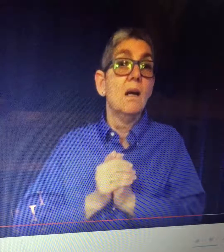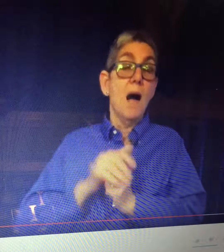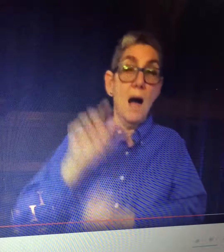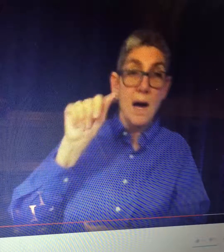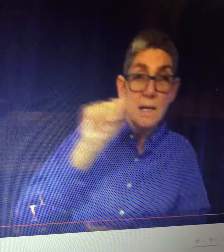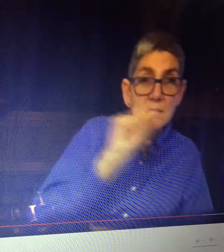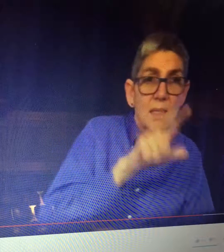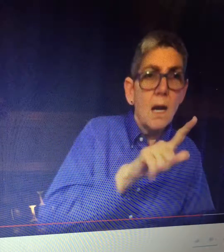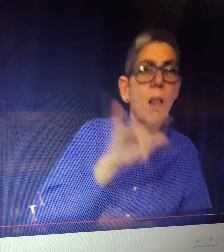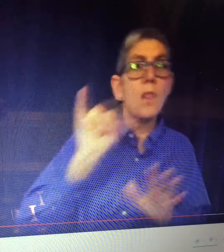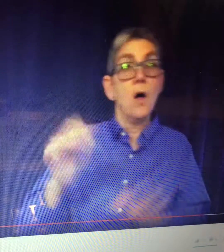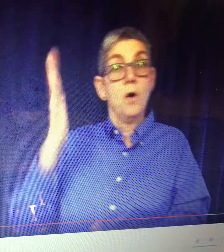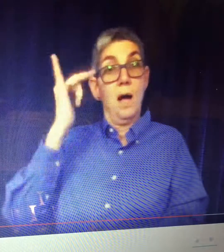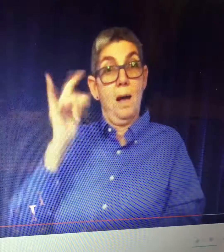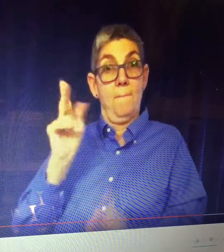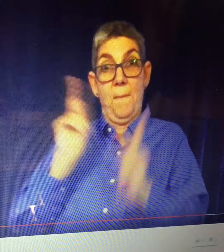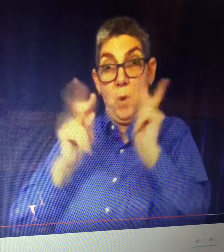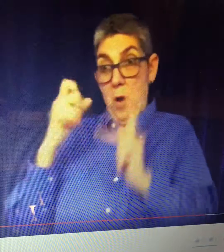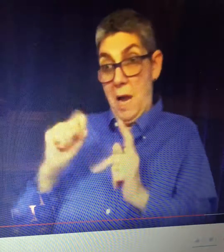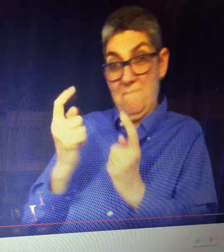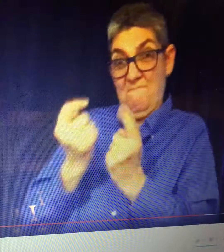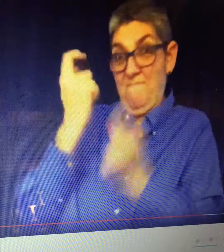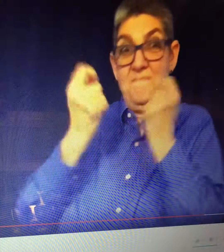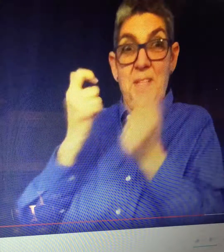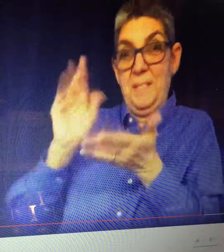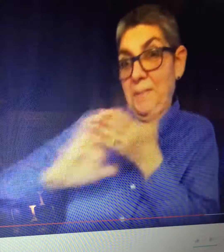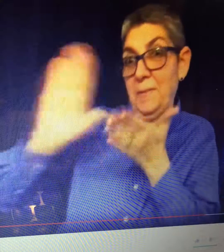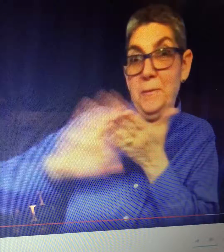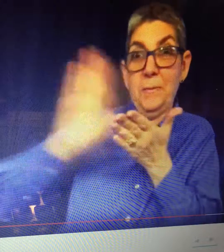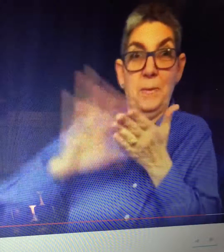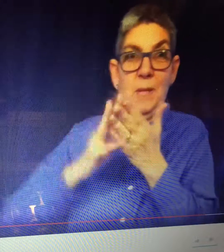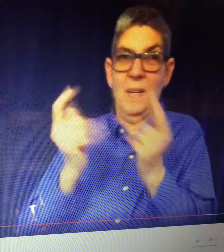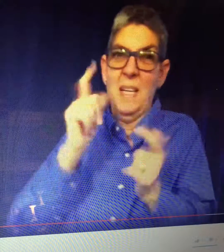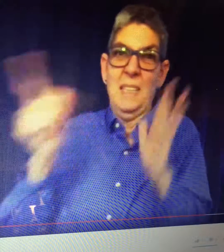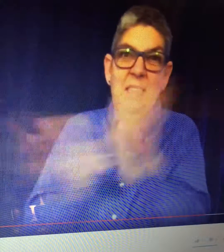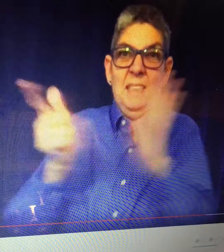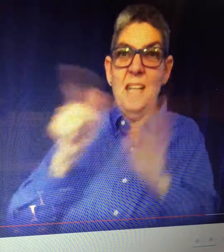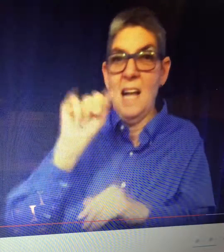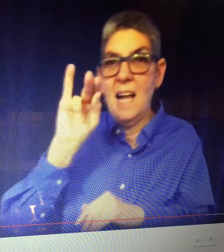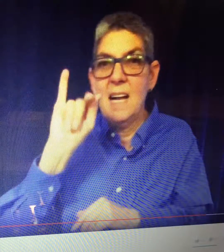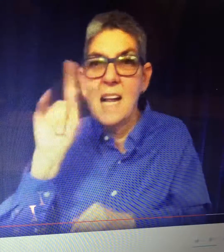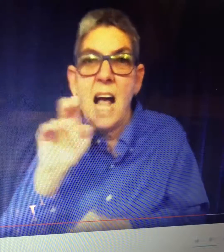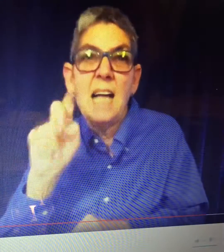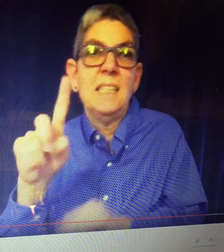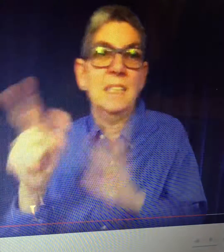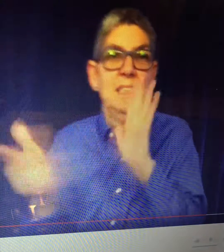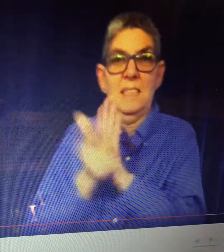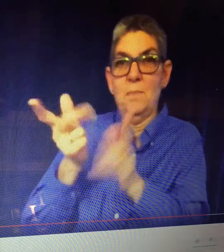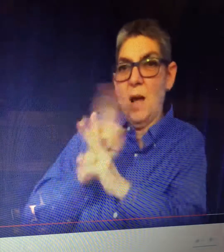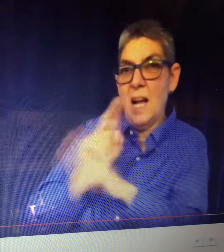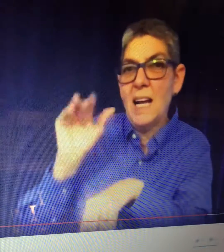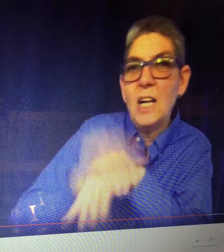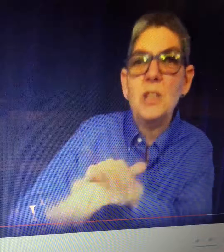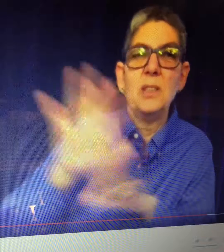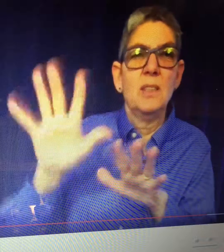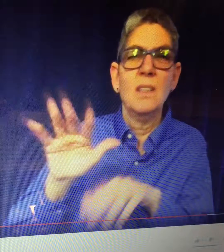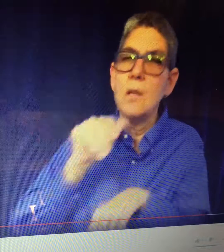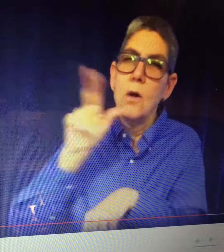it connects to International Sign Language, to ASL, clean, clean, clean, that's illegal, we're not